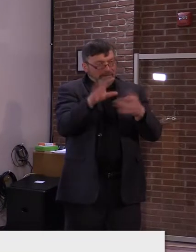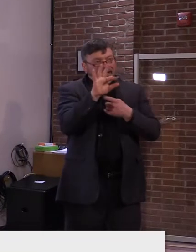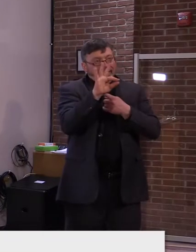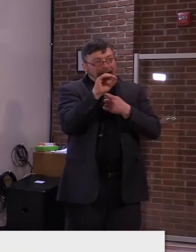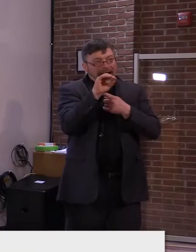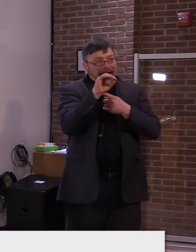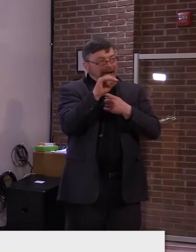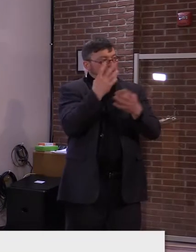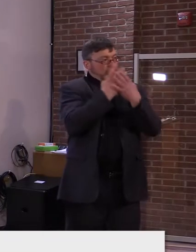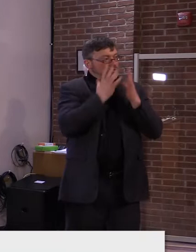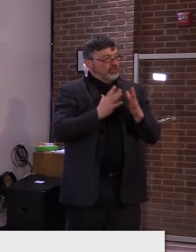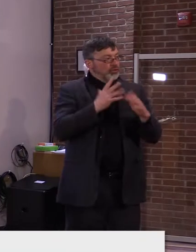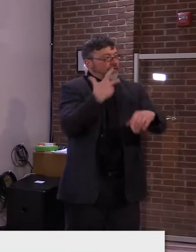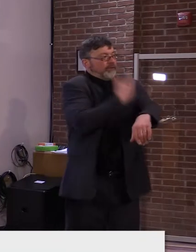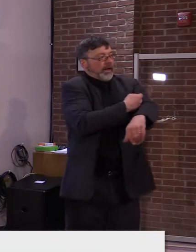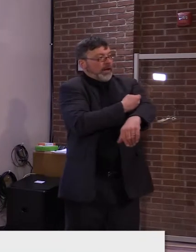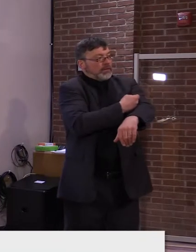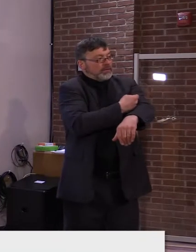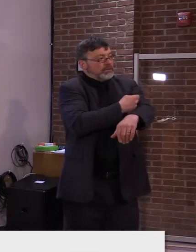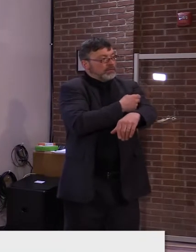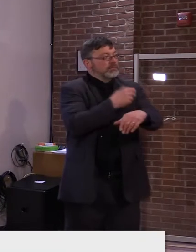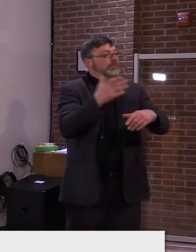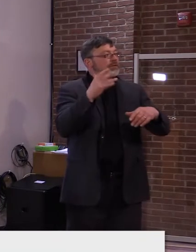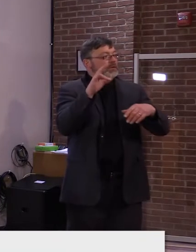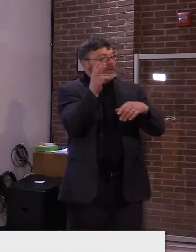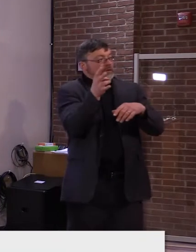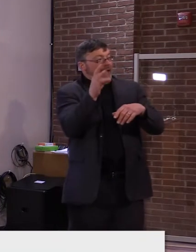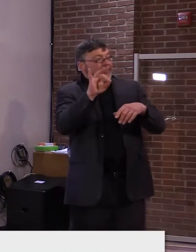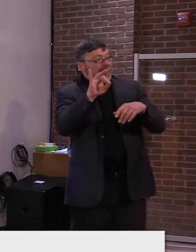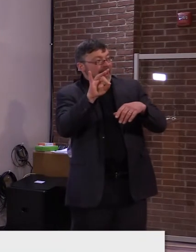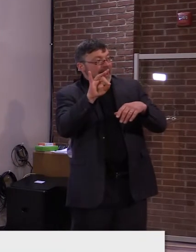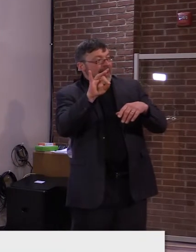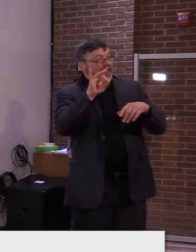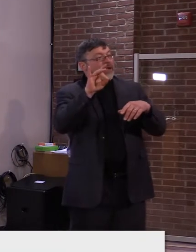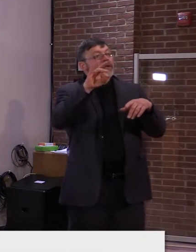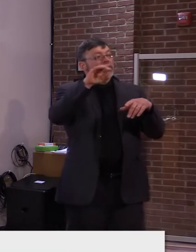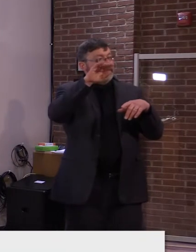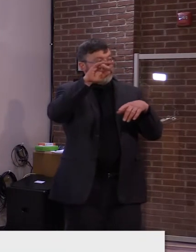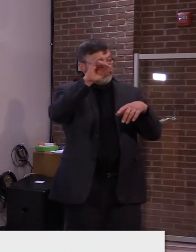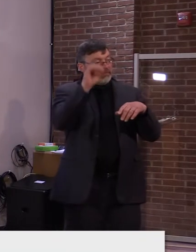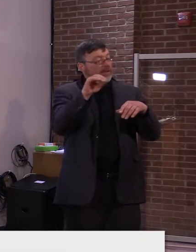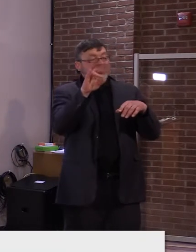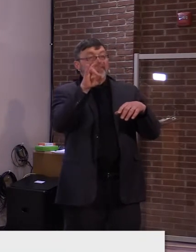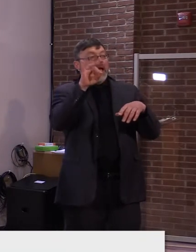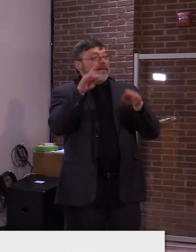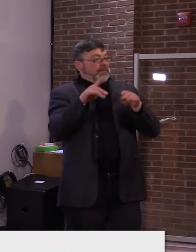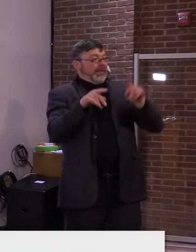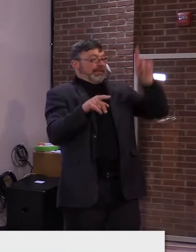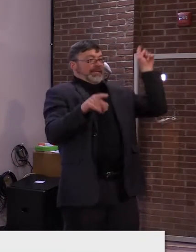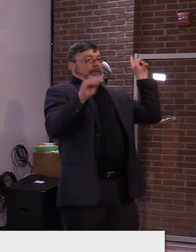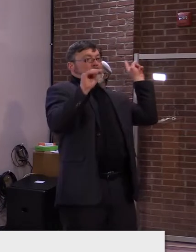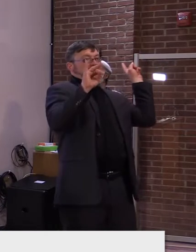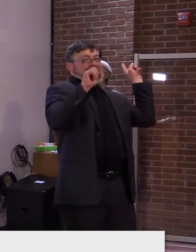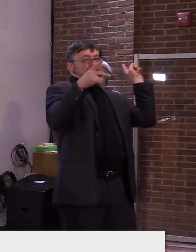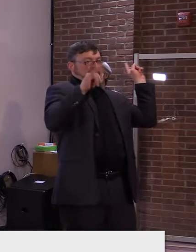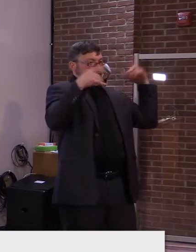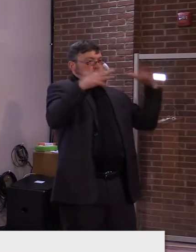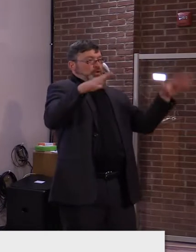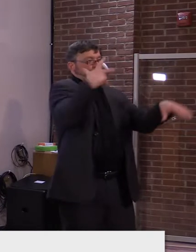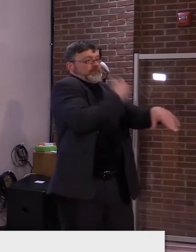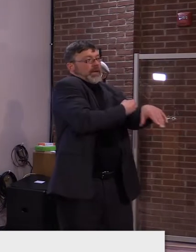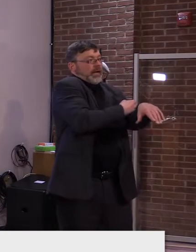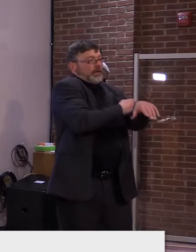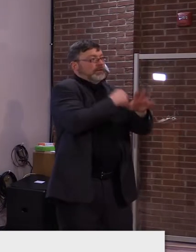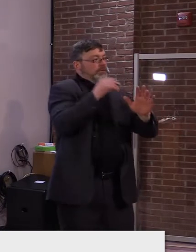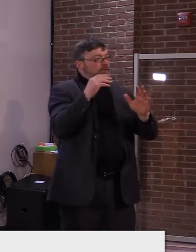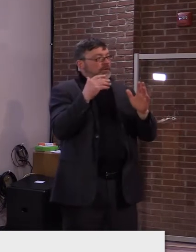in Mississippi have been vaccinated, and we are working with CoreCivic to make sure that all Vermont